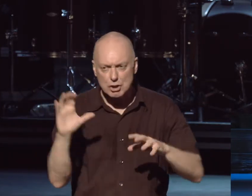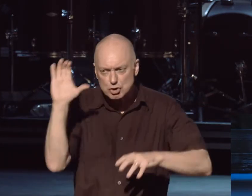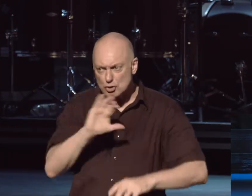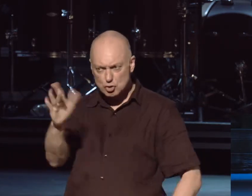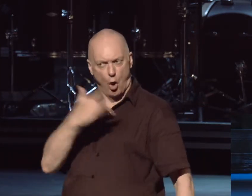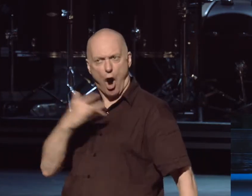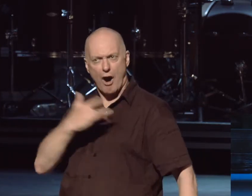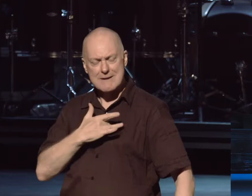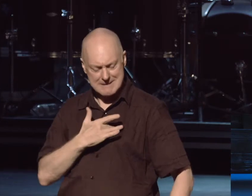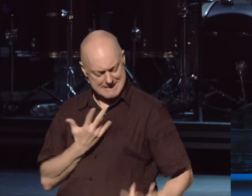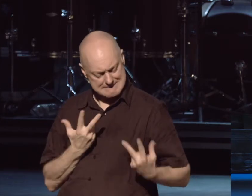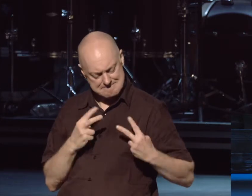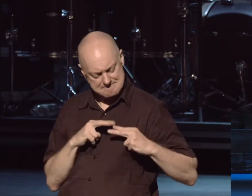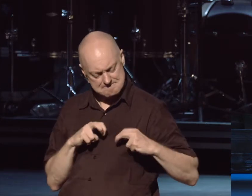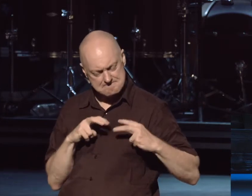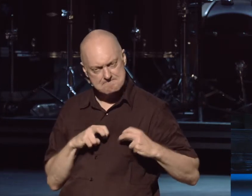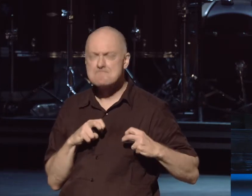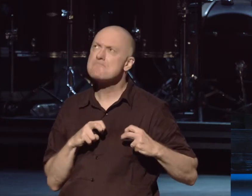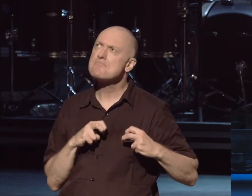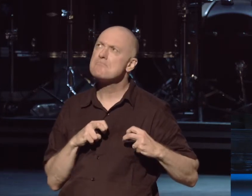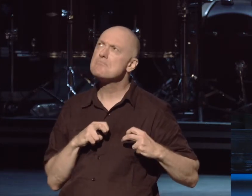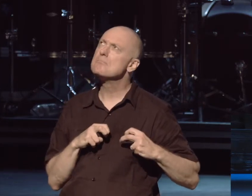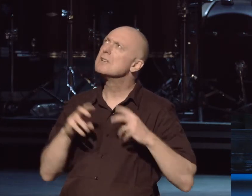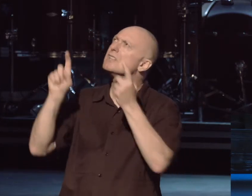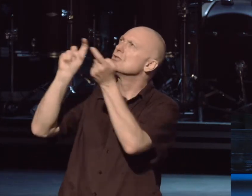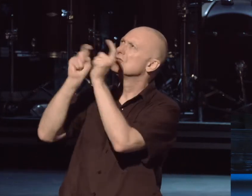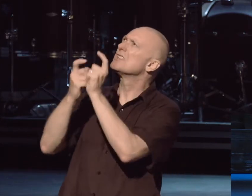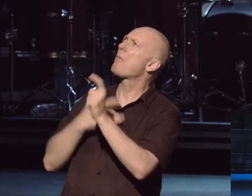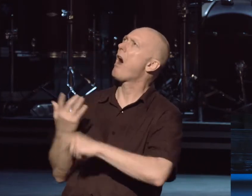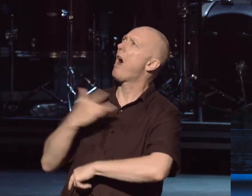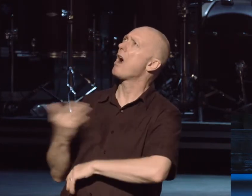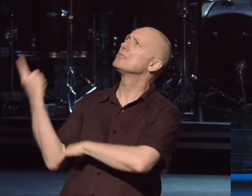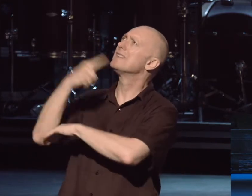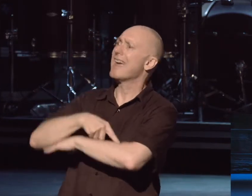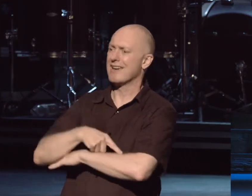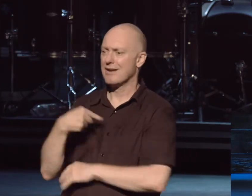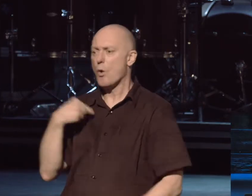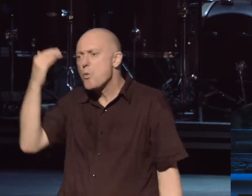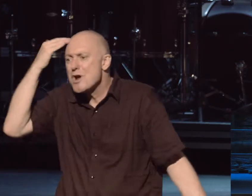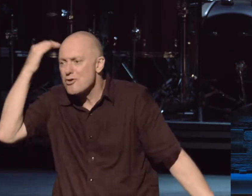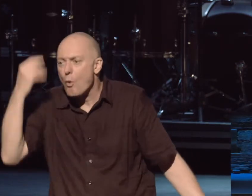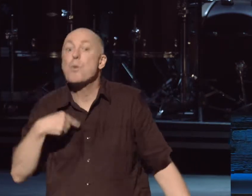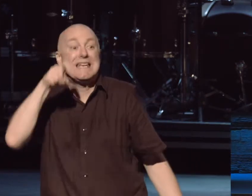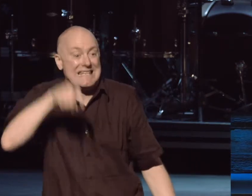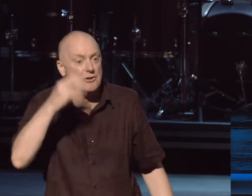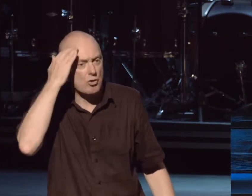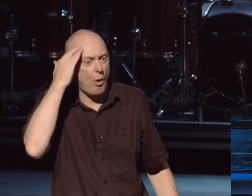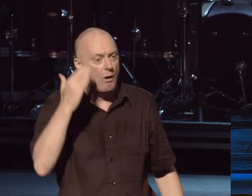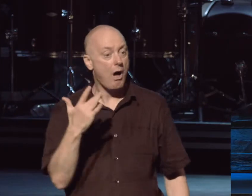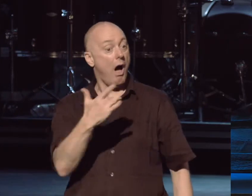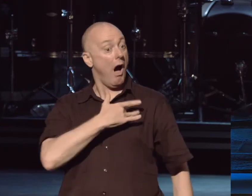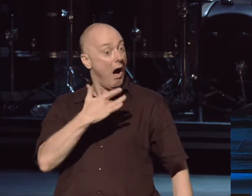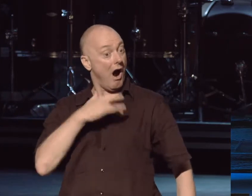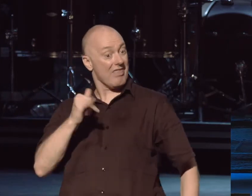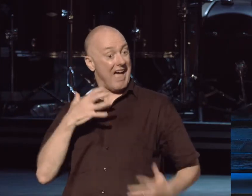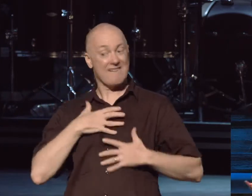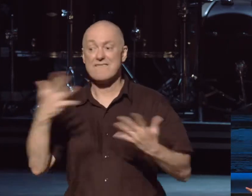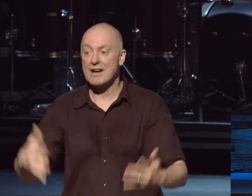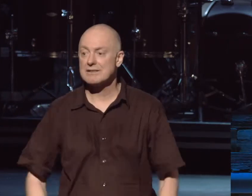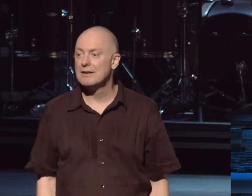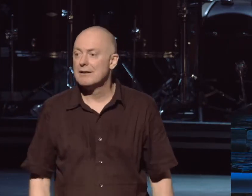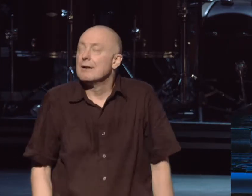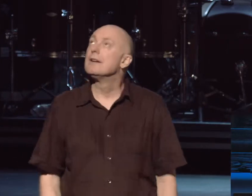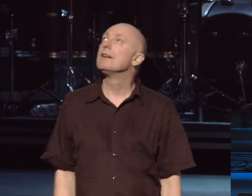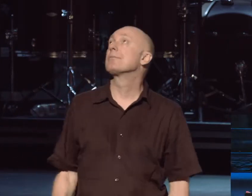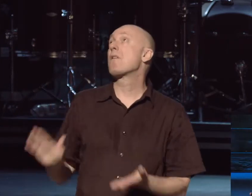search your heart. Discipline yourself in asking God to change your heart. We know this, at least we need to know, a heart of confession is not